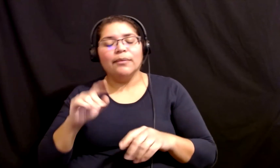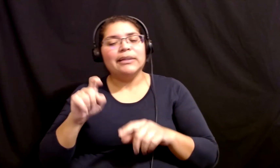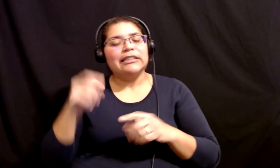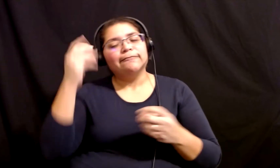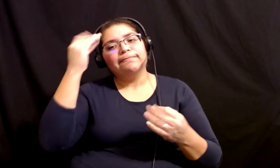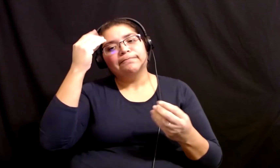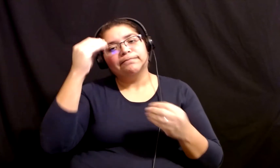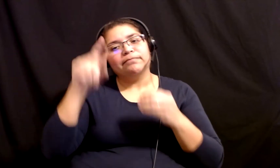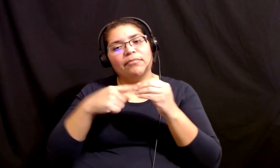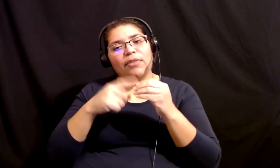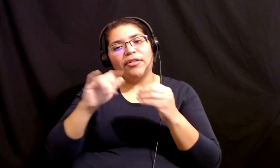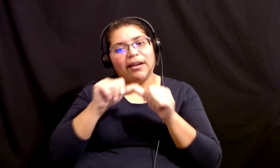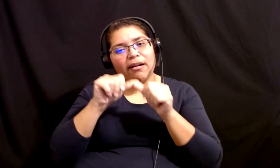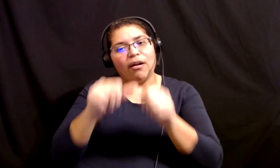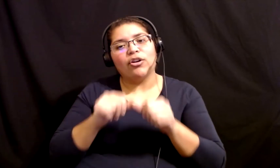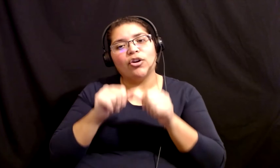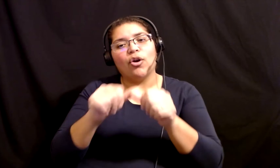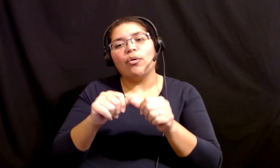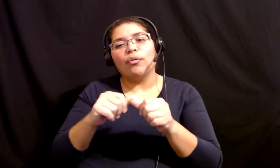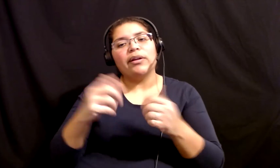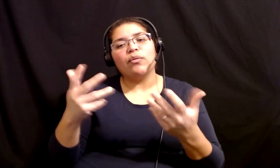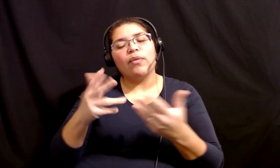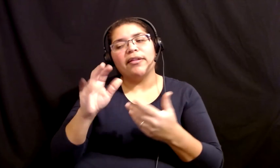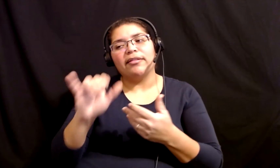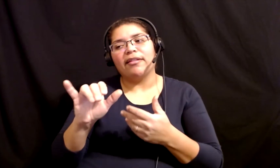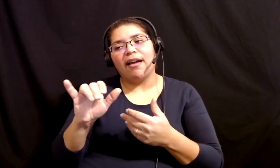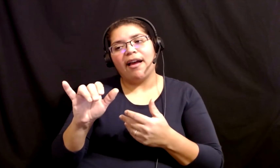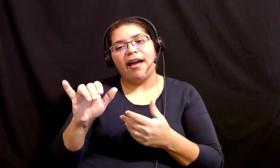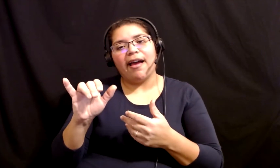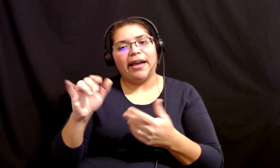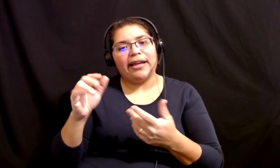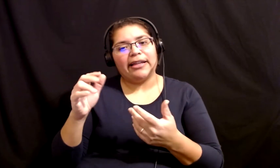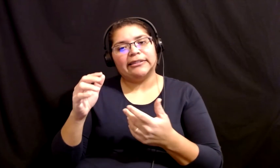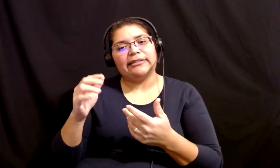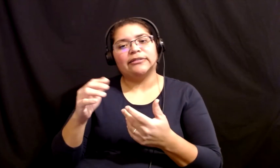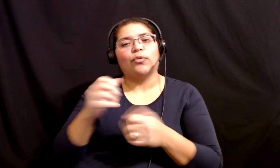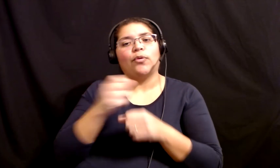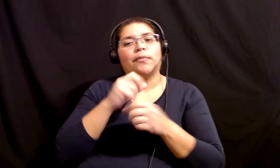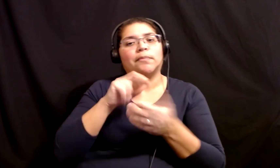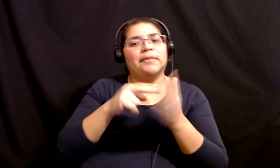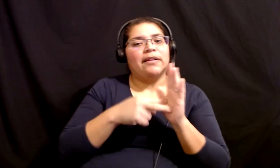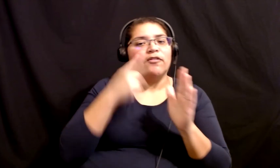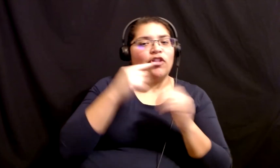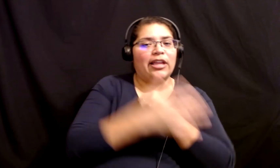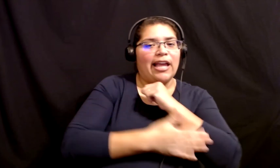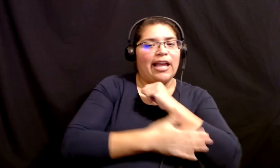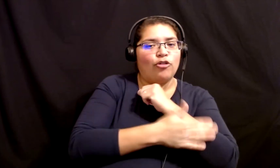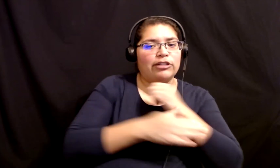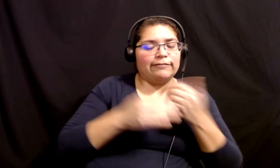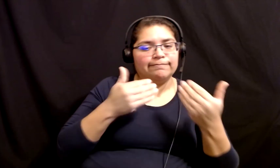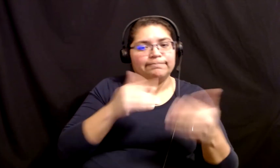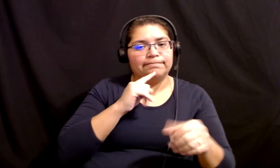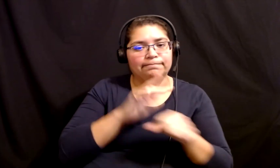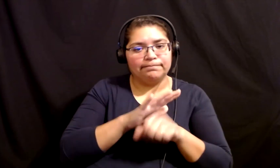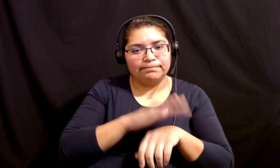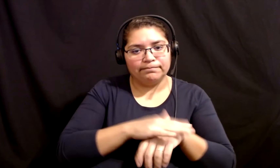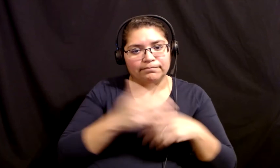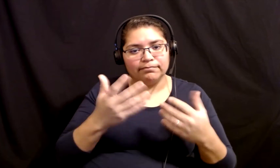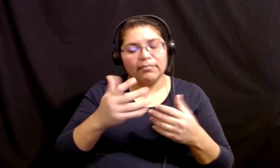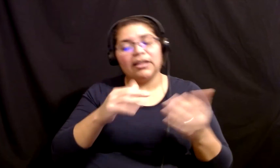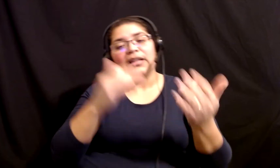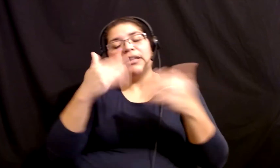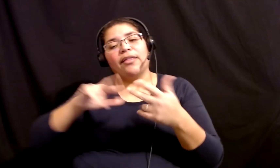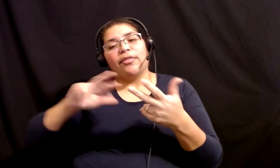that ongoing and what that commits the county to. And then my third comment is in